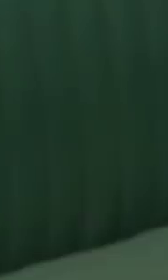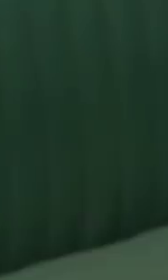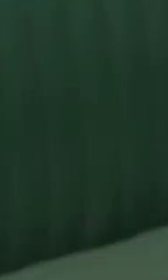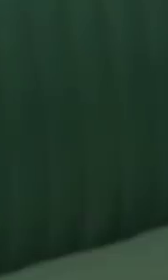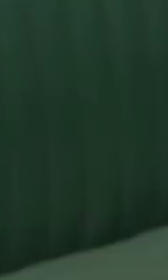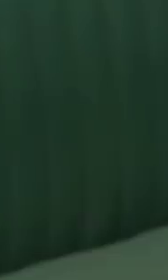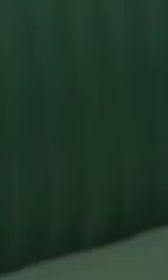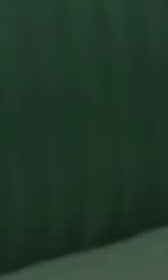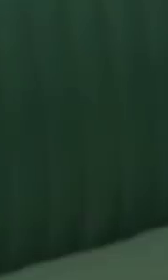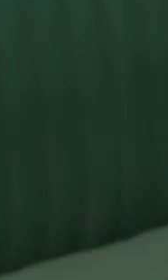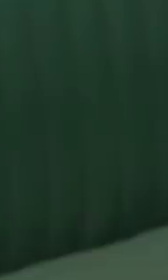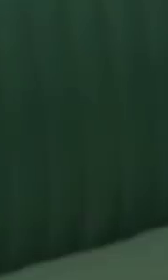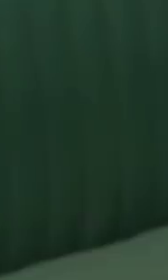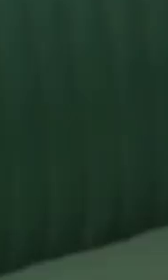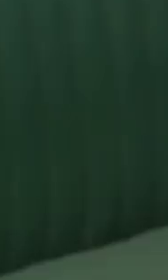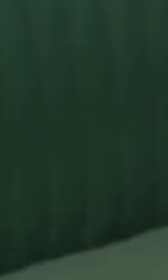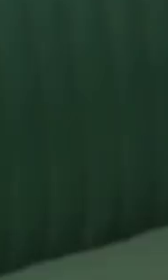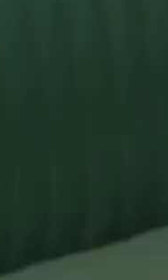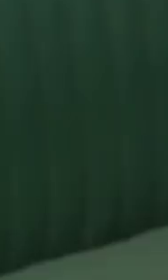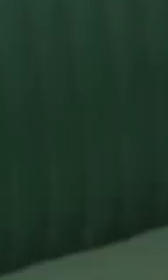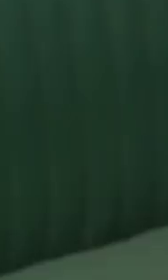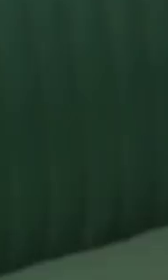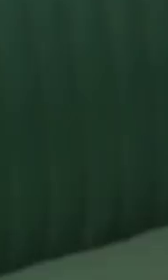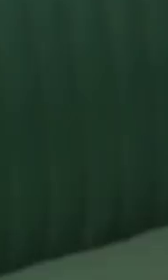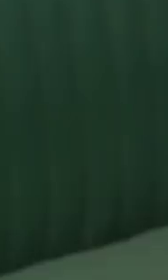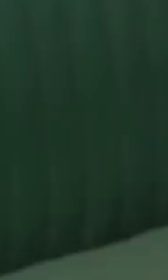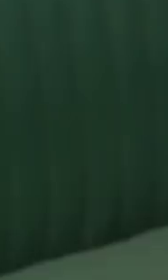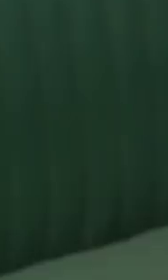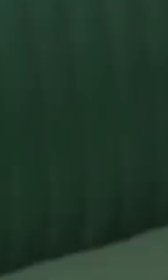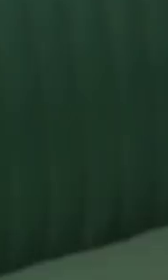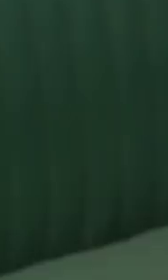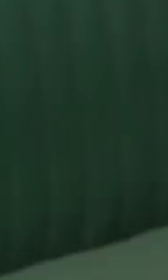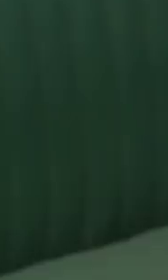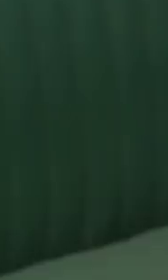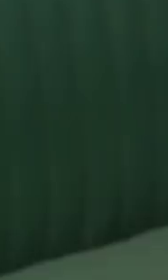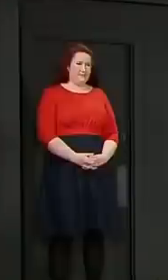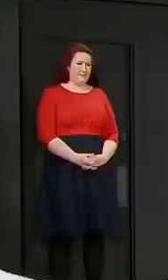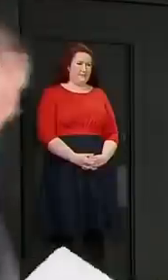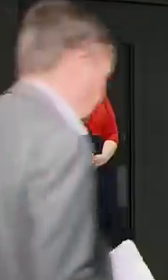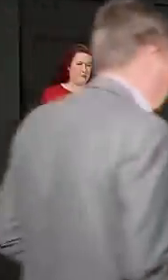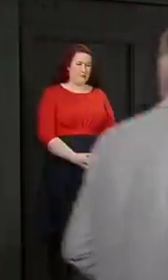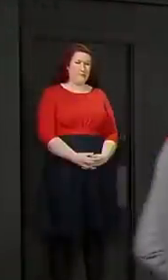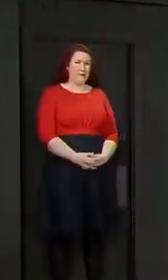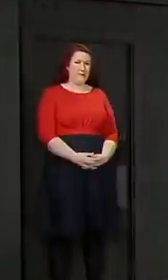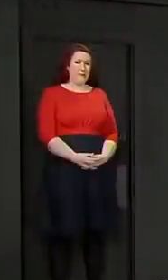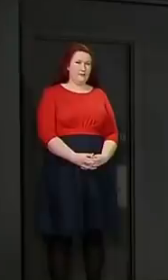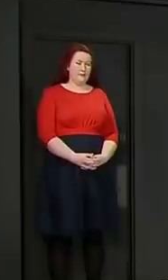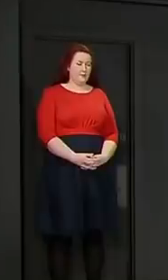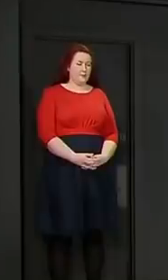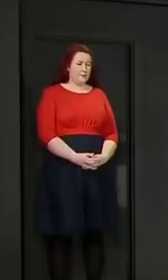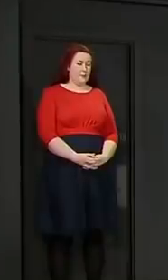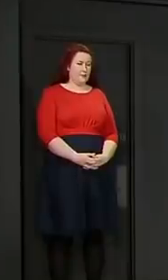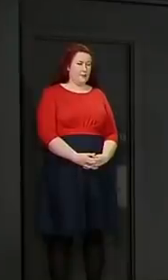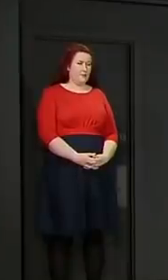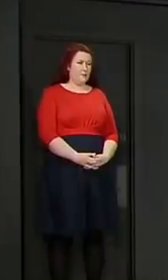damage to the economy throughout our country if we failed to control the virus now. This leader holds a different view